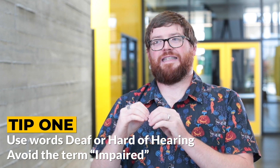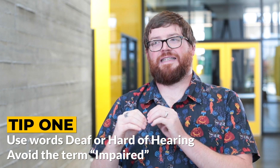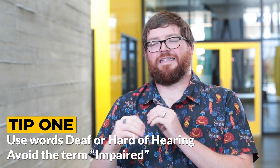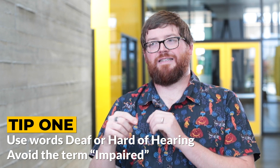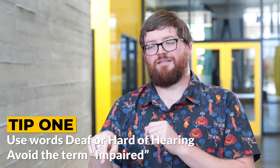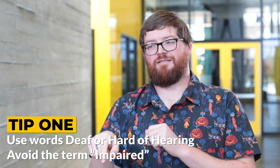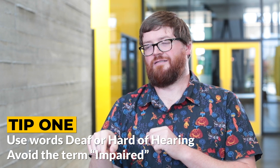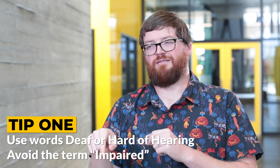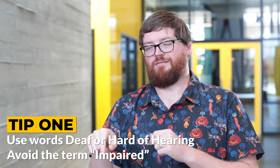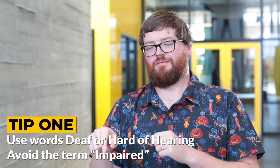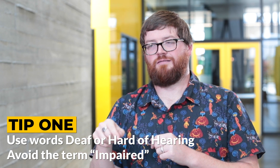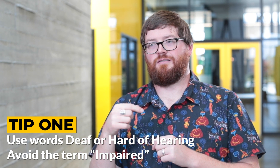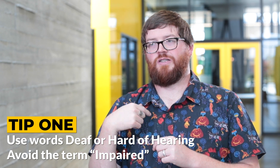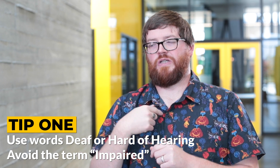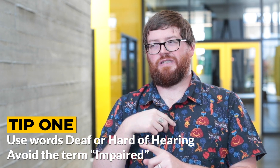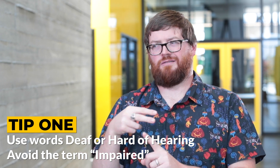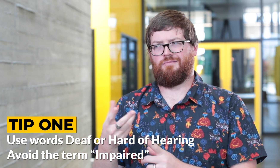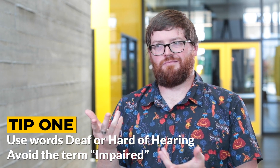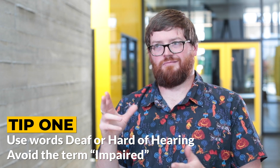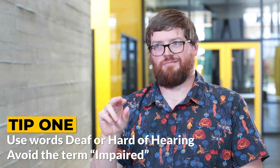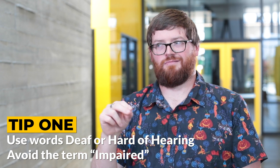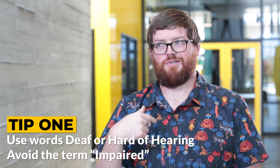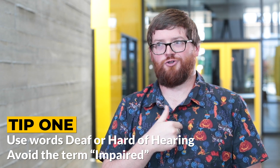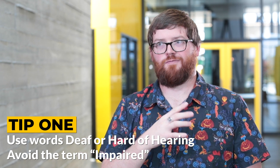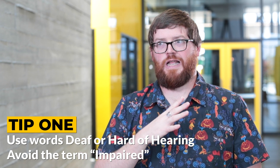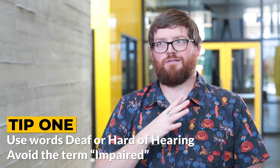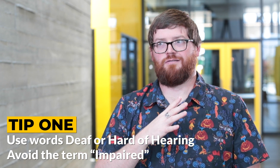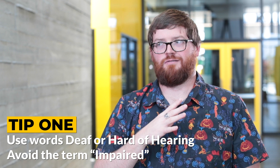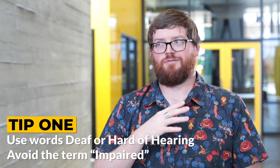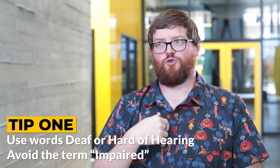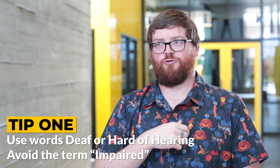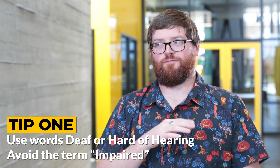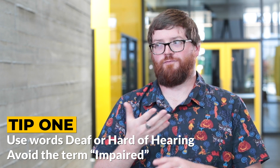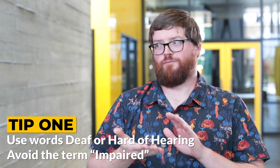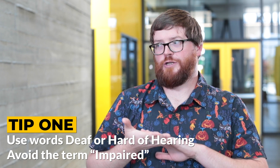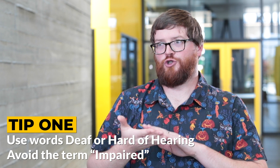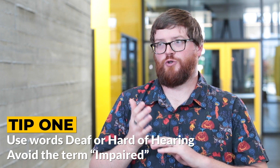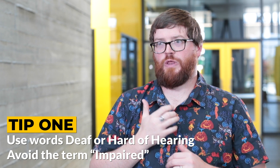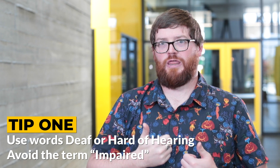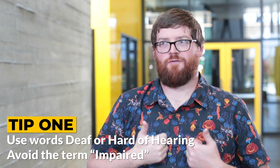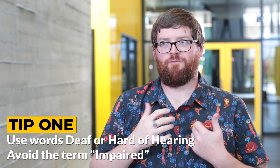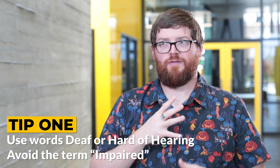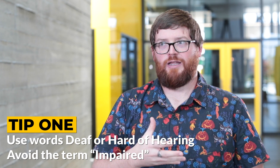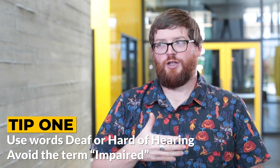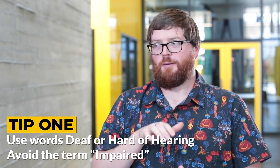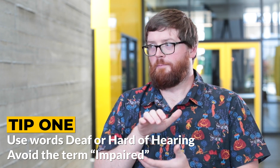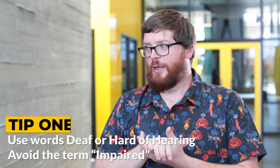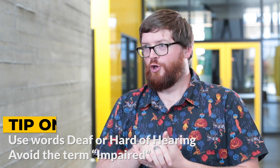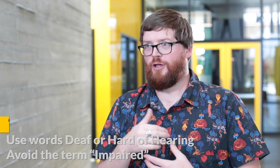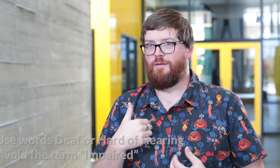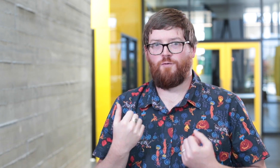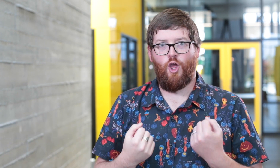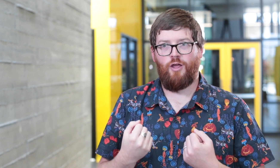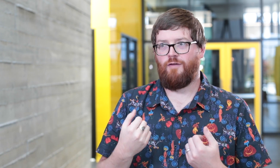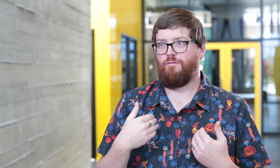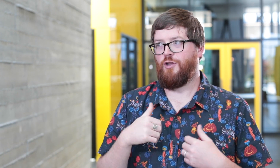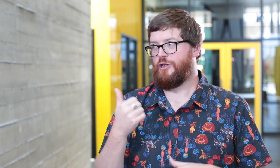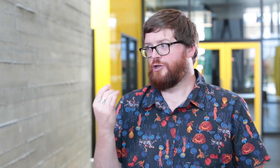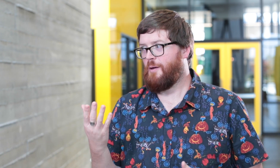fixed. No, we're fine. We function just fine in life. I drive a car. I have a job. I went